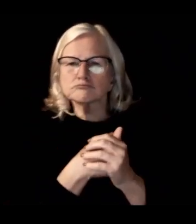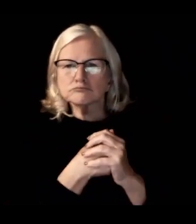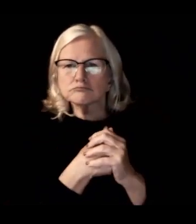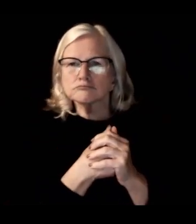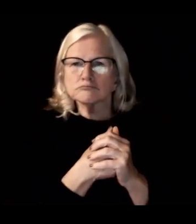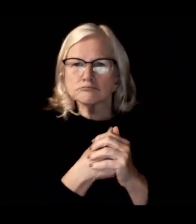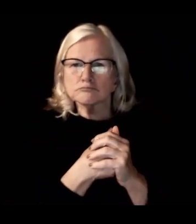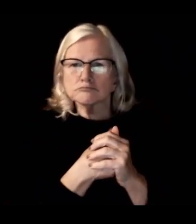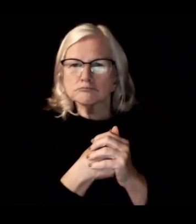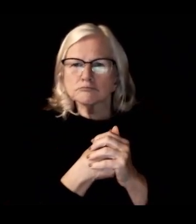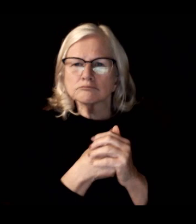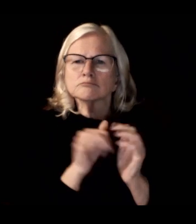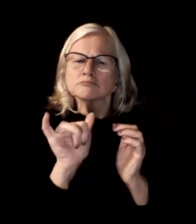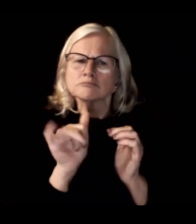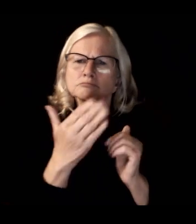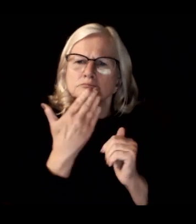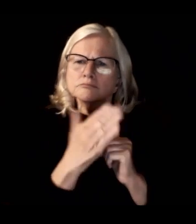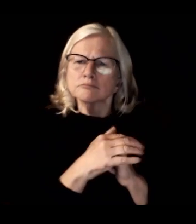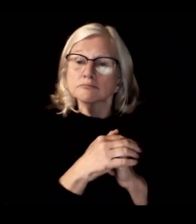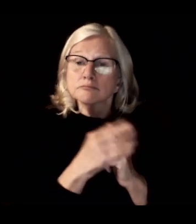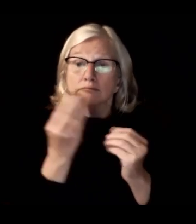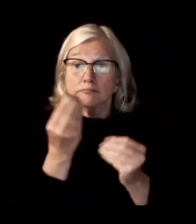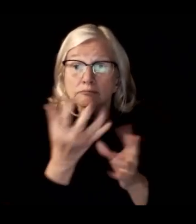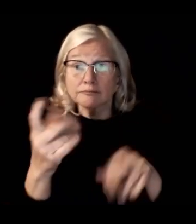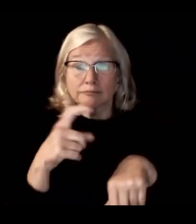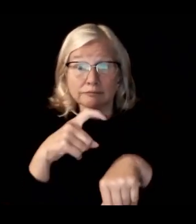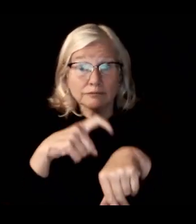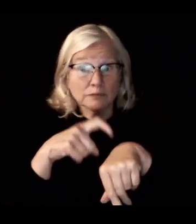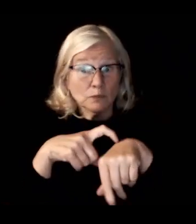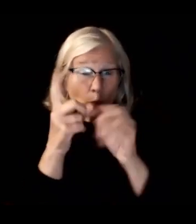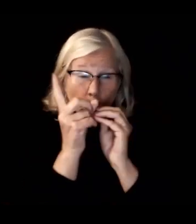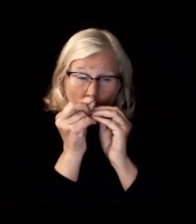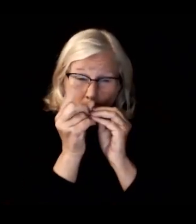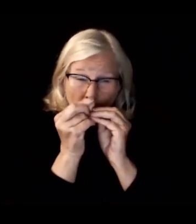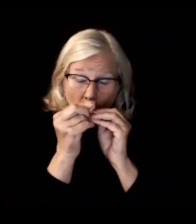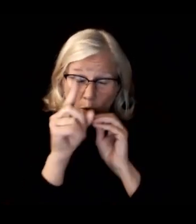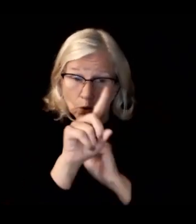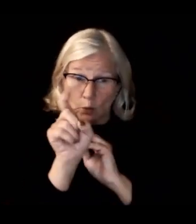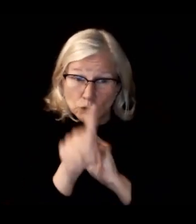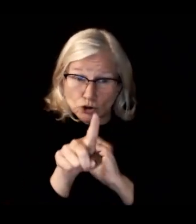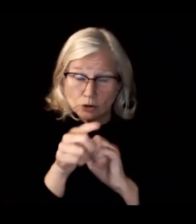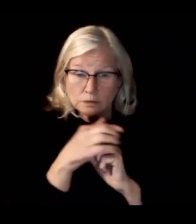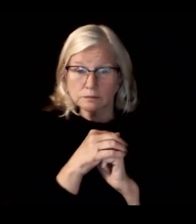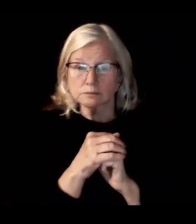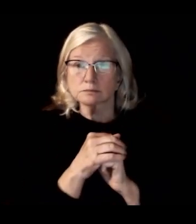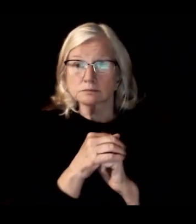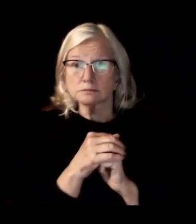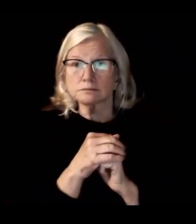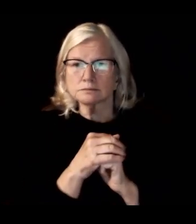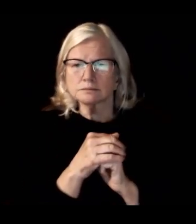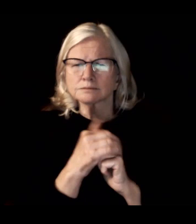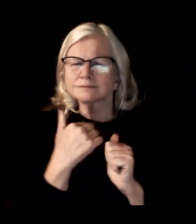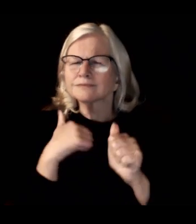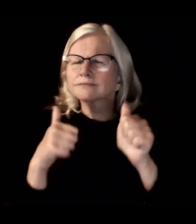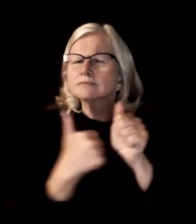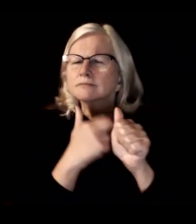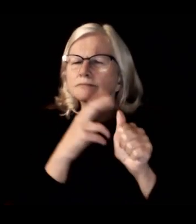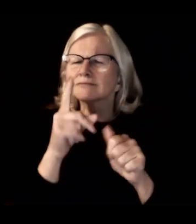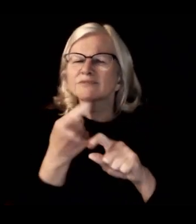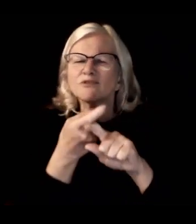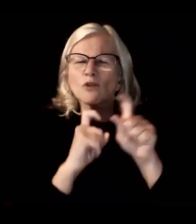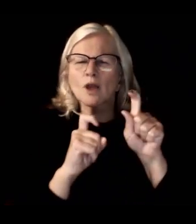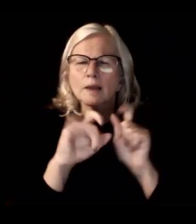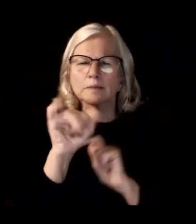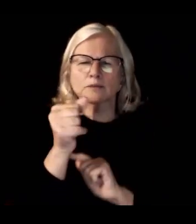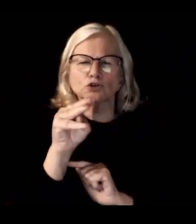Operator, we have time for one more question. Sure, sir. You have a follow-up question from James Walsh with Stars Tribune.